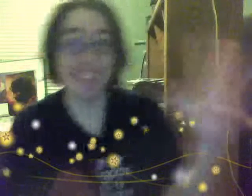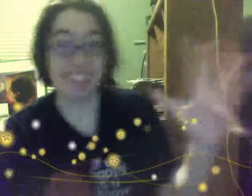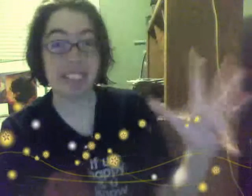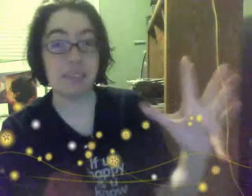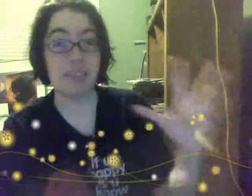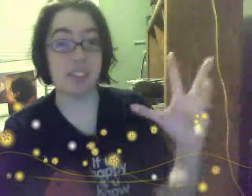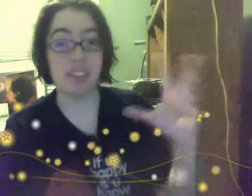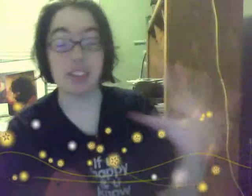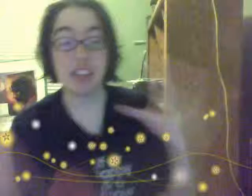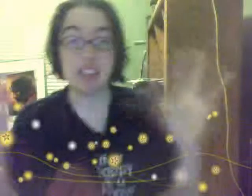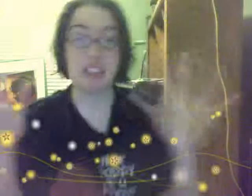yell at them for,